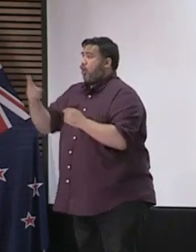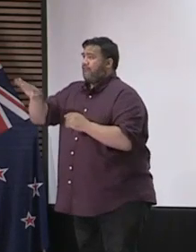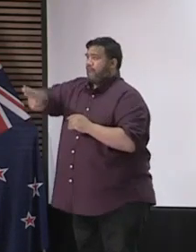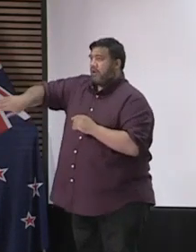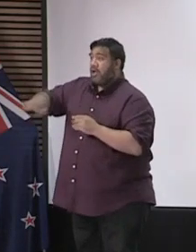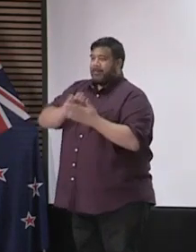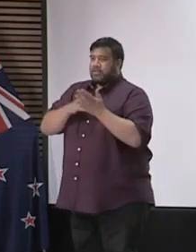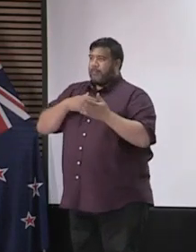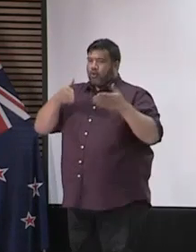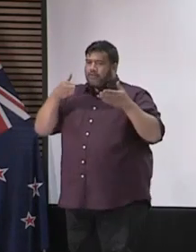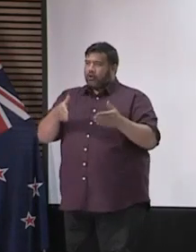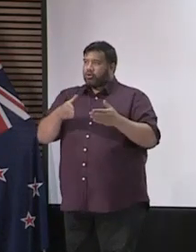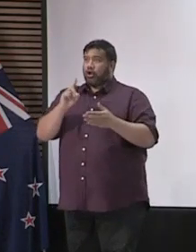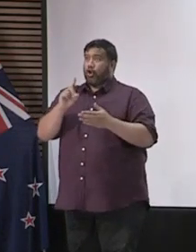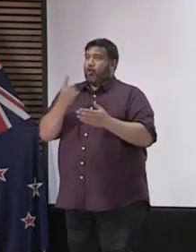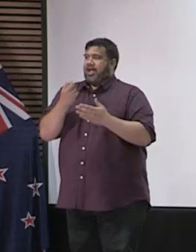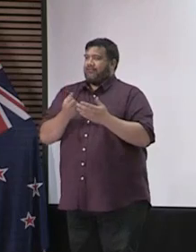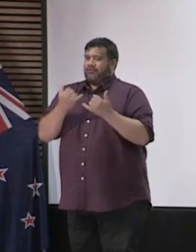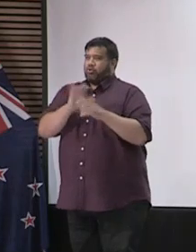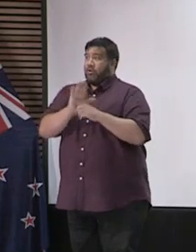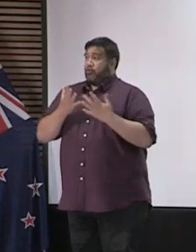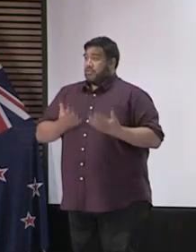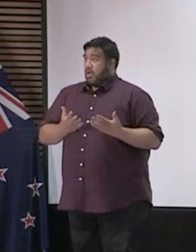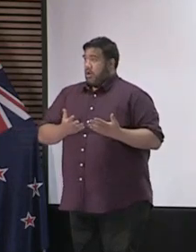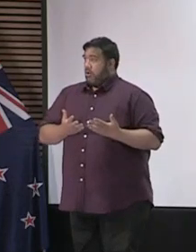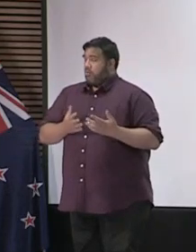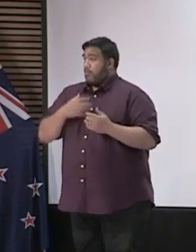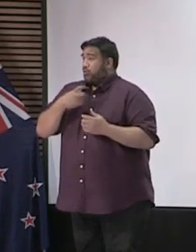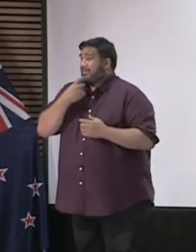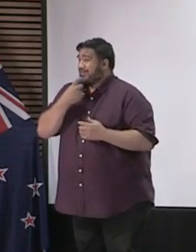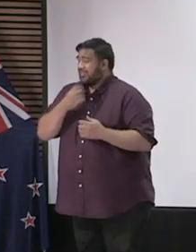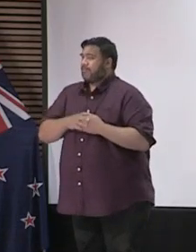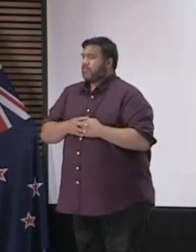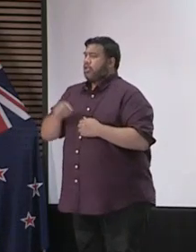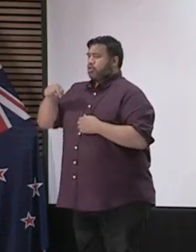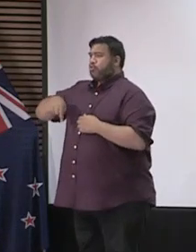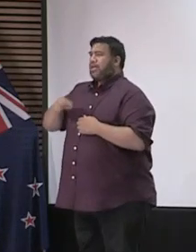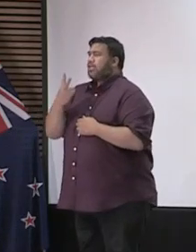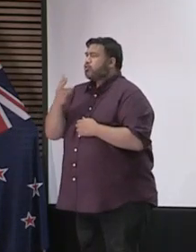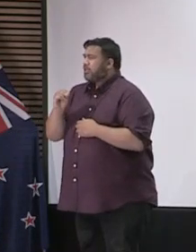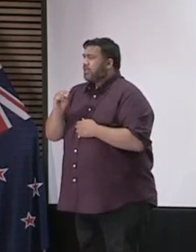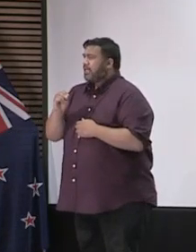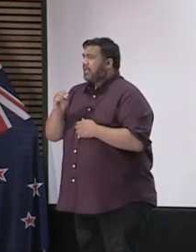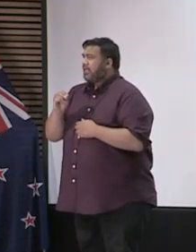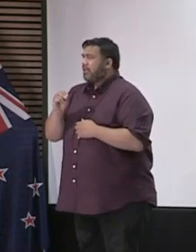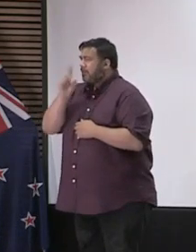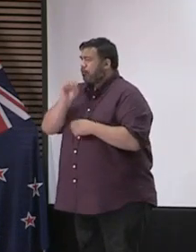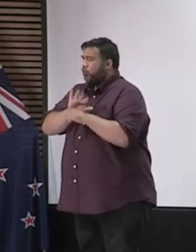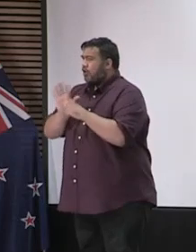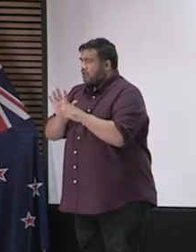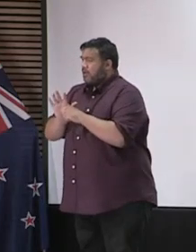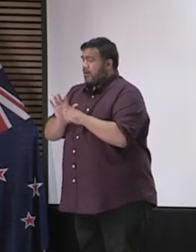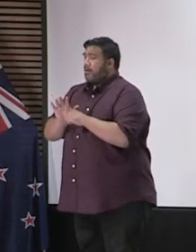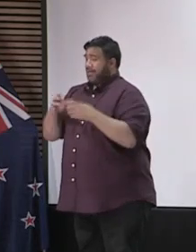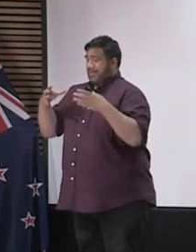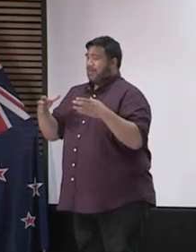really need to pay attention to. I believe that of the 20 cases today, 19 of them have been linked to clusters, as I understand. So that